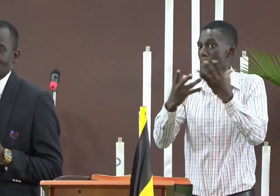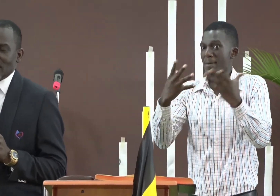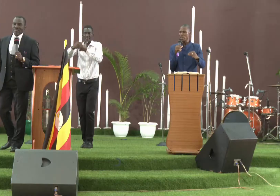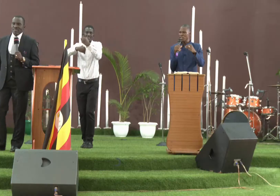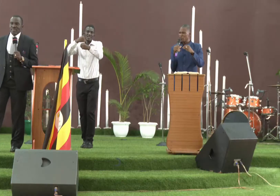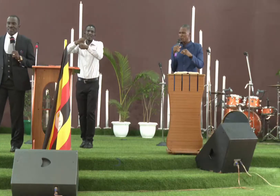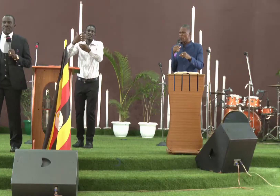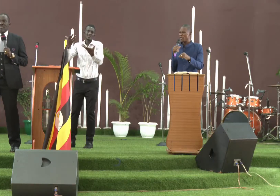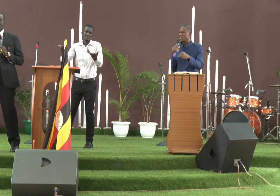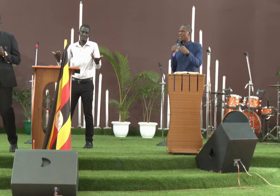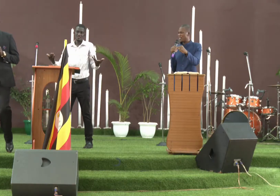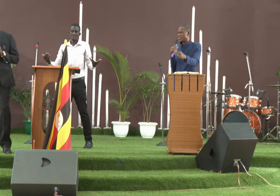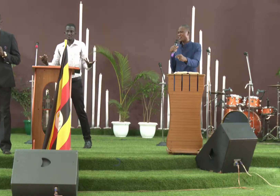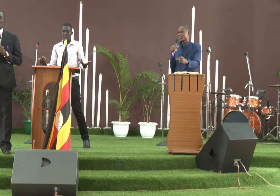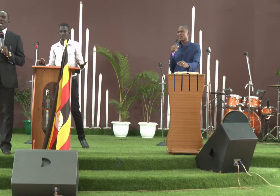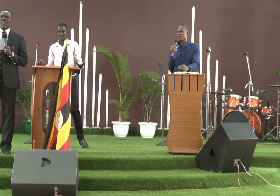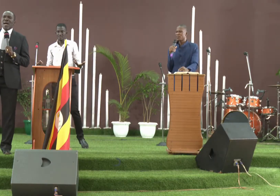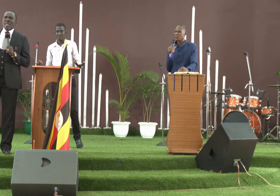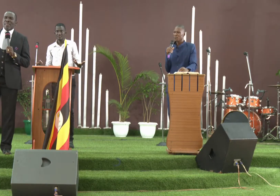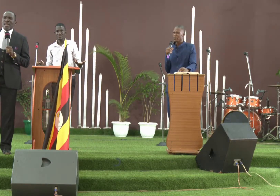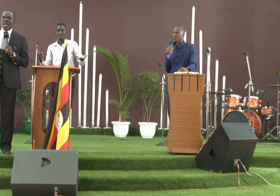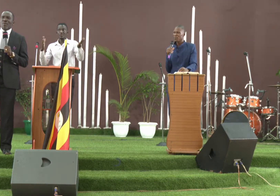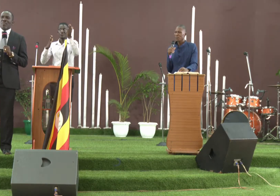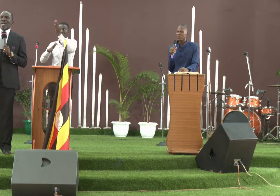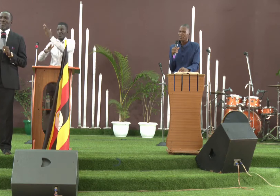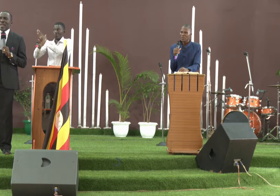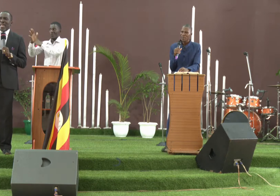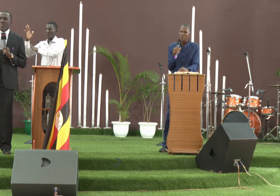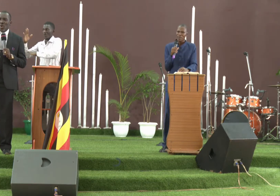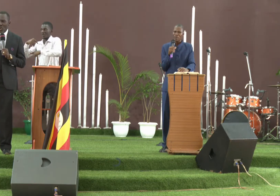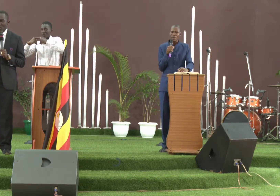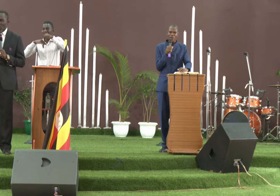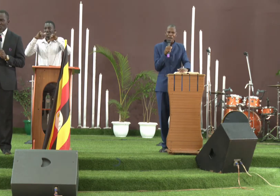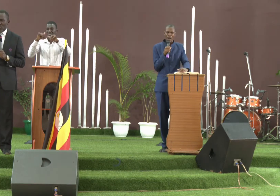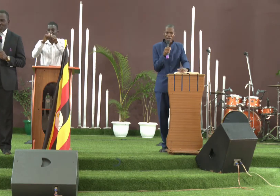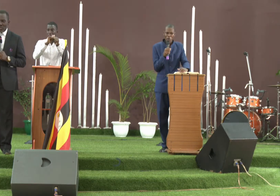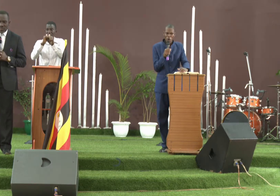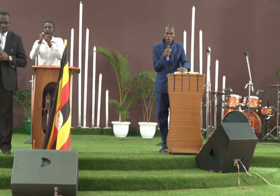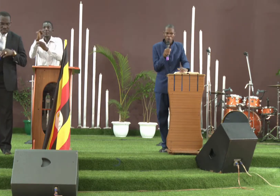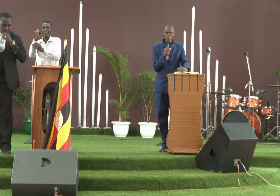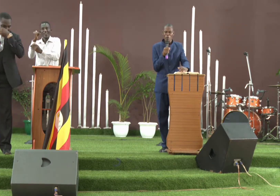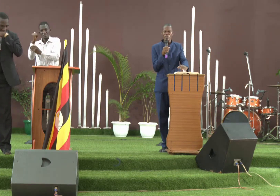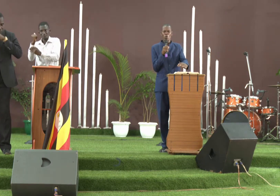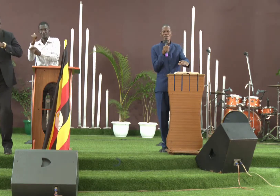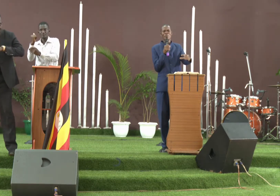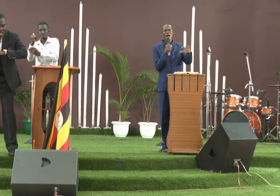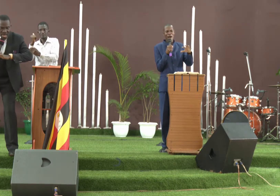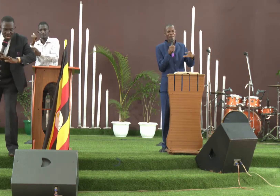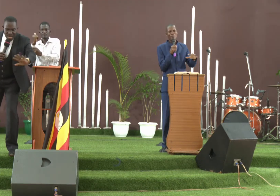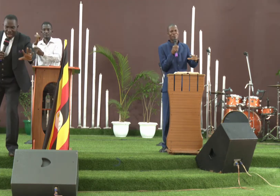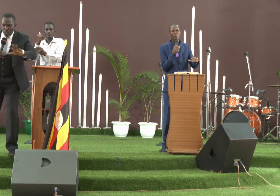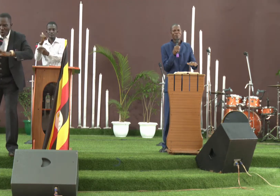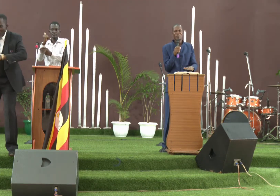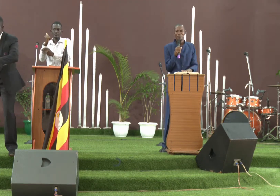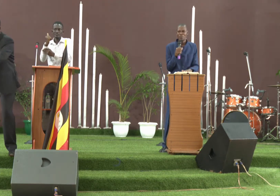And Abraham lived for many days. Mukama yaberanga wamuna Ibrahimu. And God was always with